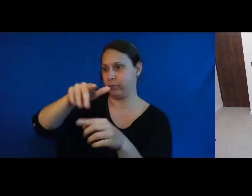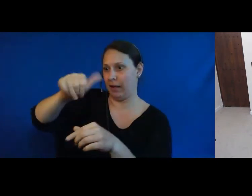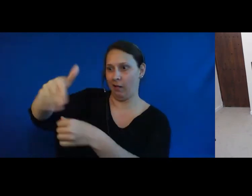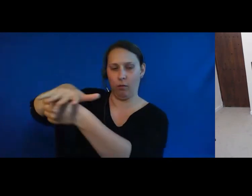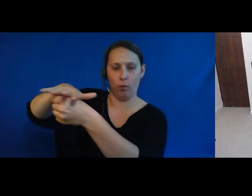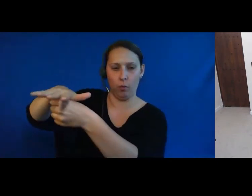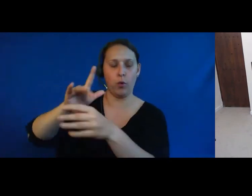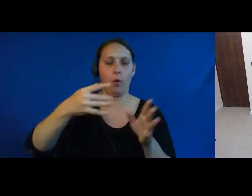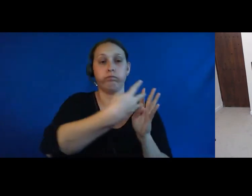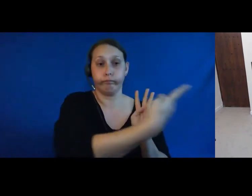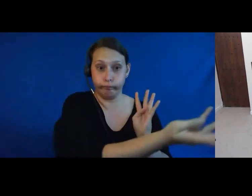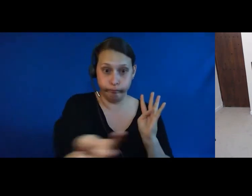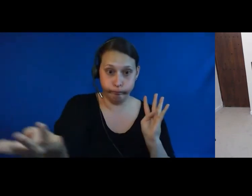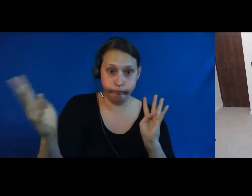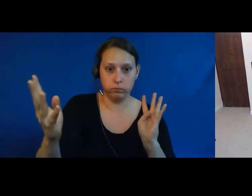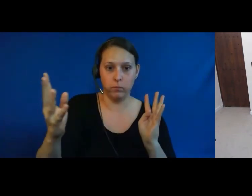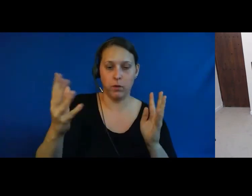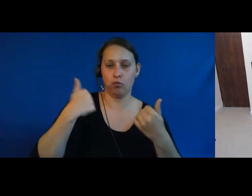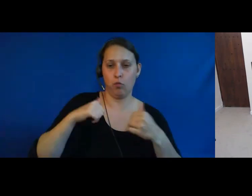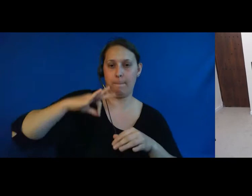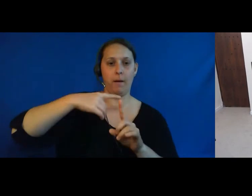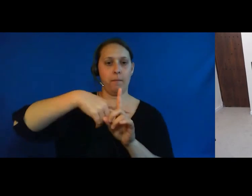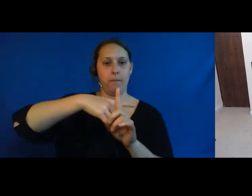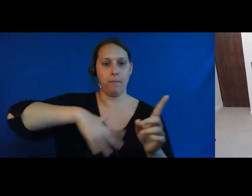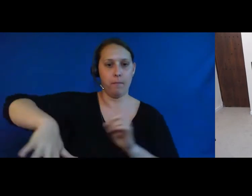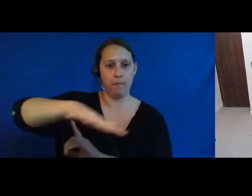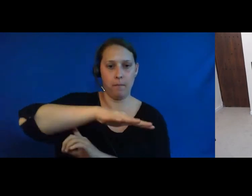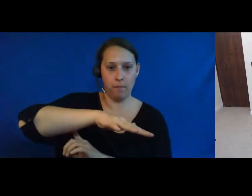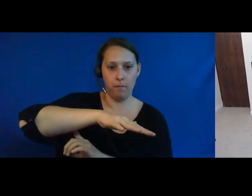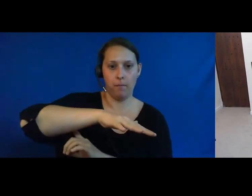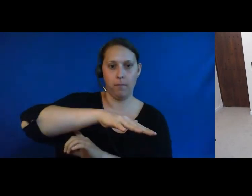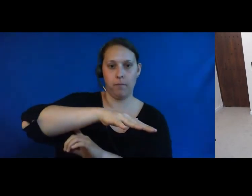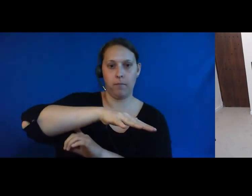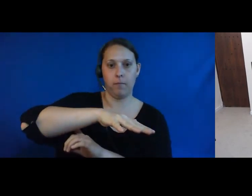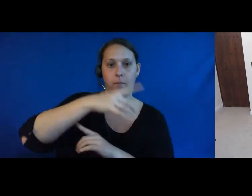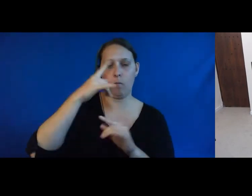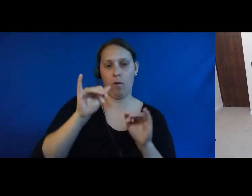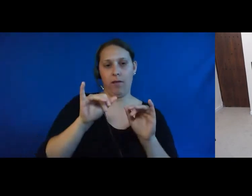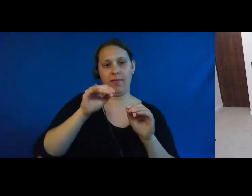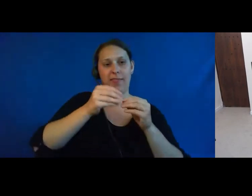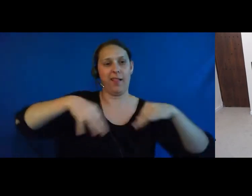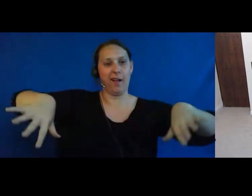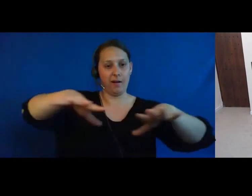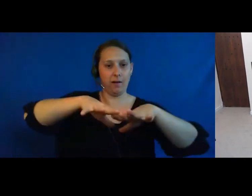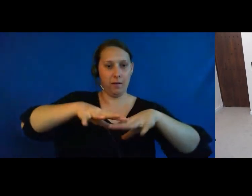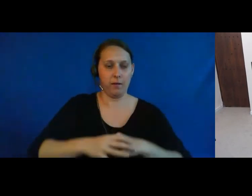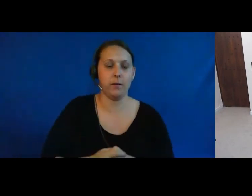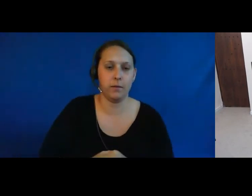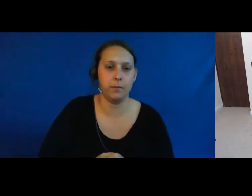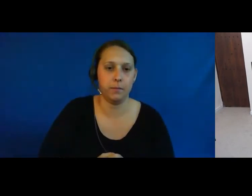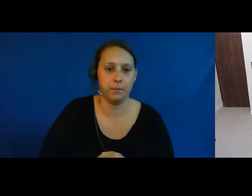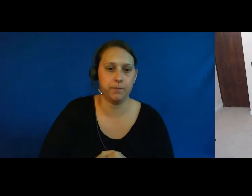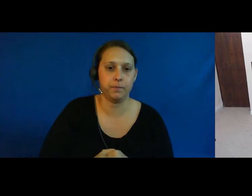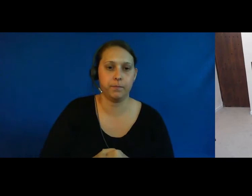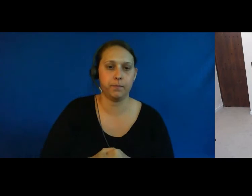we could receive the benefits of their involvement within the landscape. But we wouldn't want them to be so